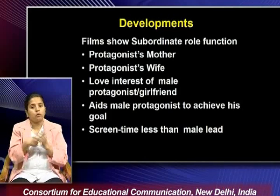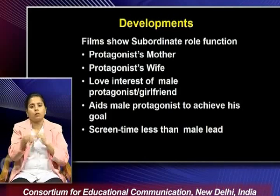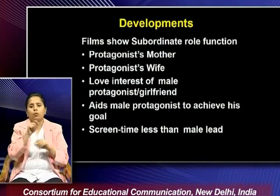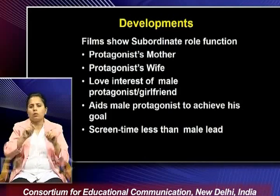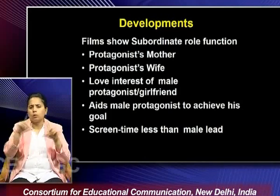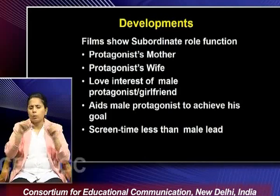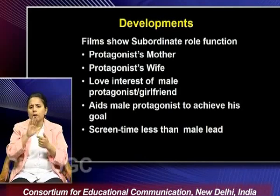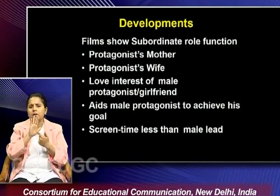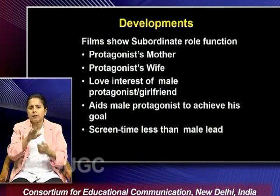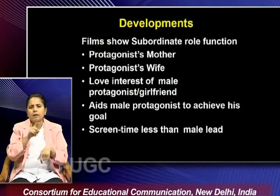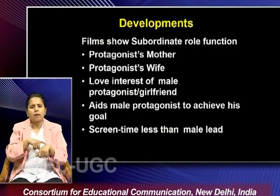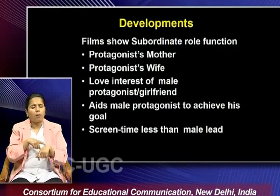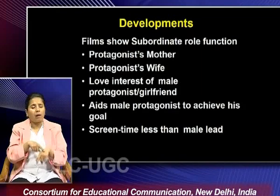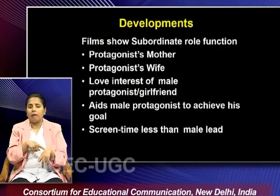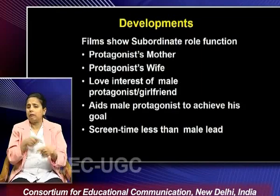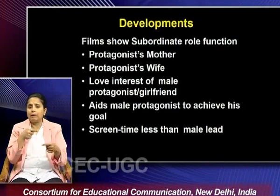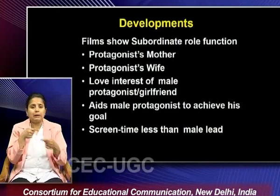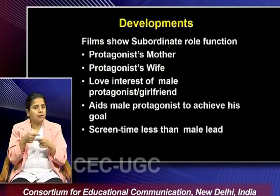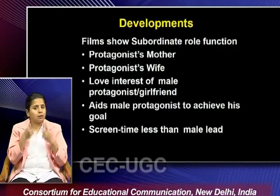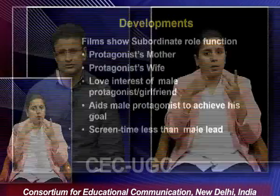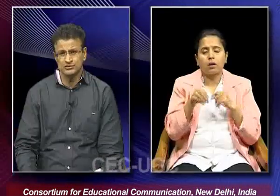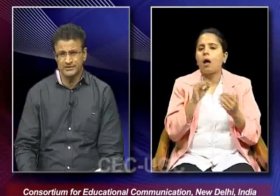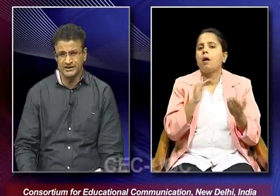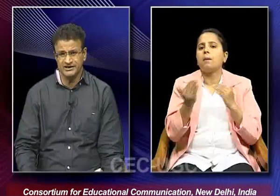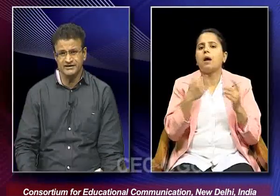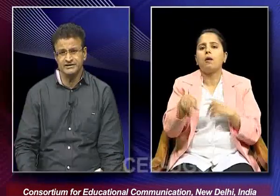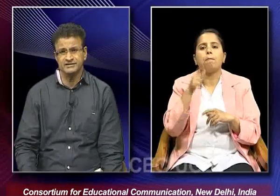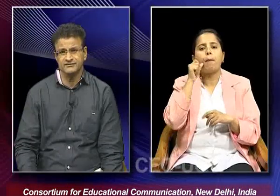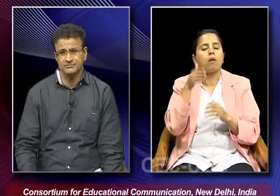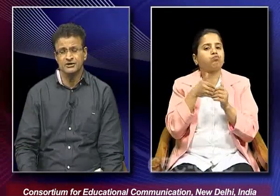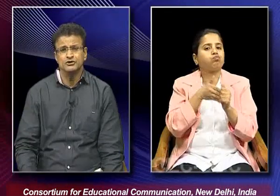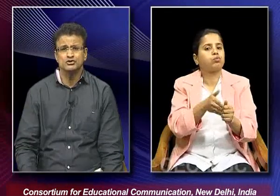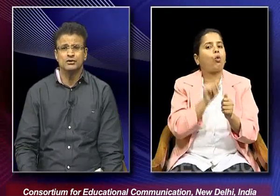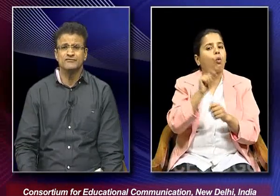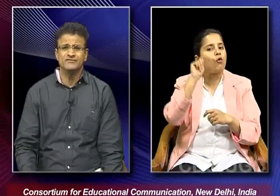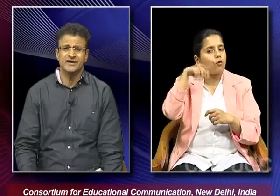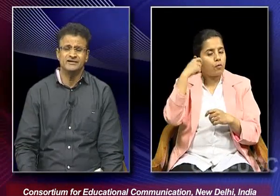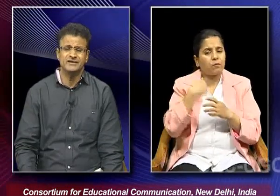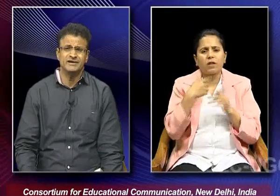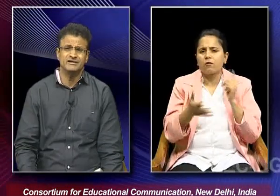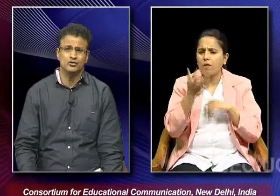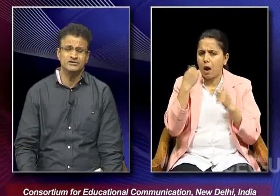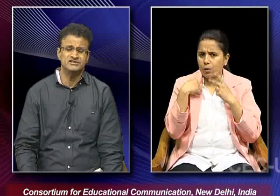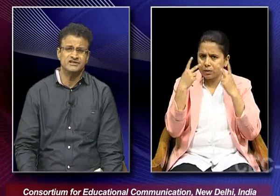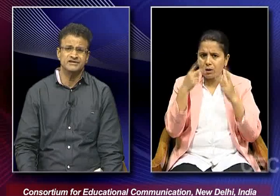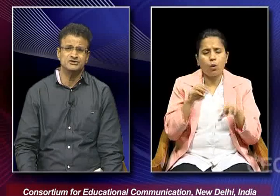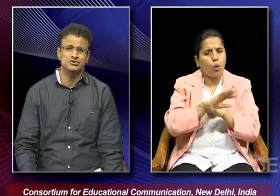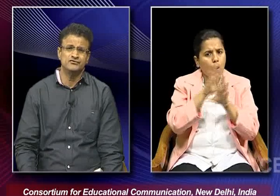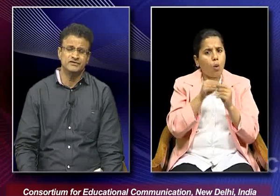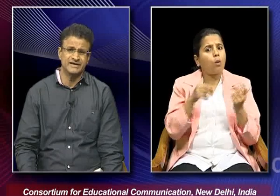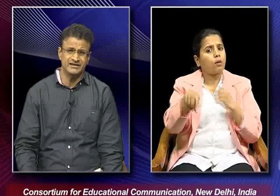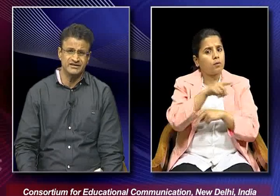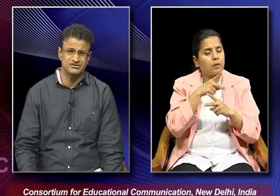time generally is less in the comparison to the male lead in the film. So we find that all these kinds